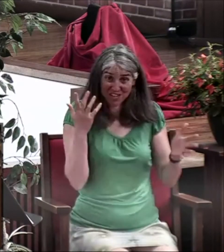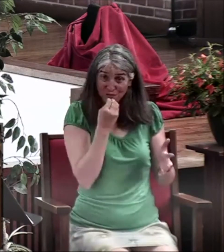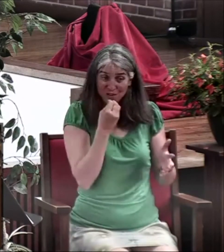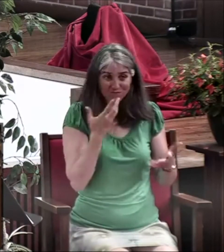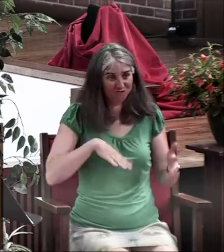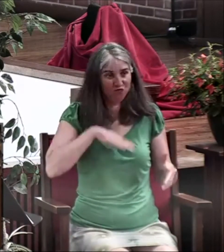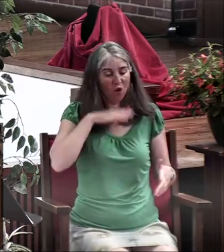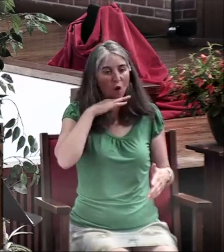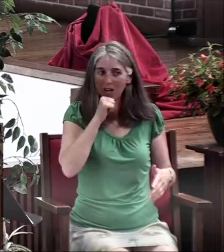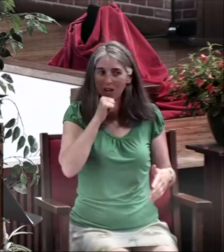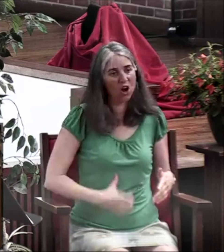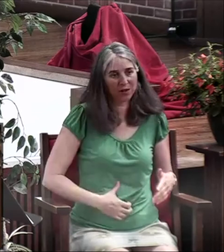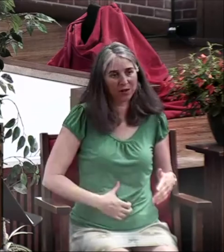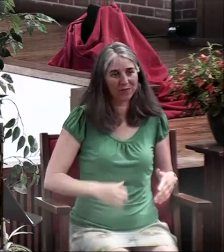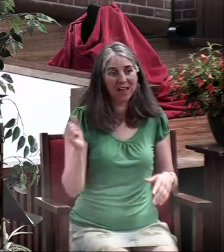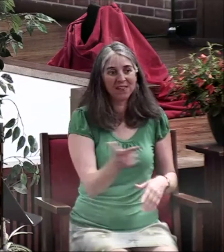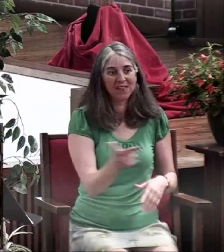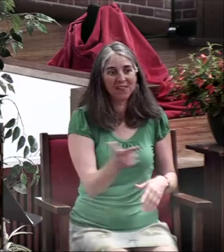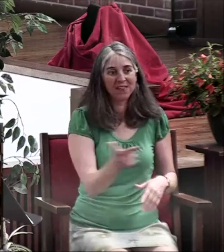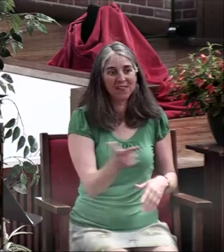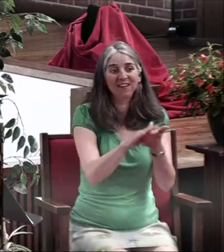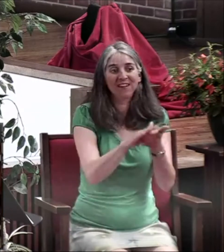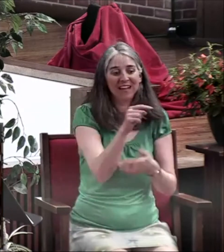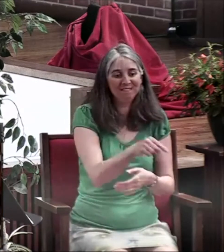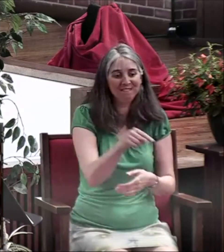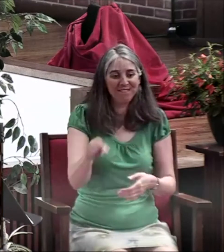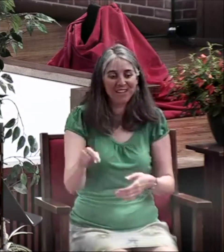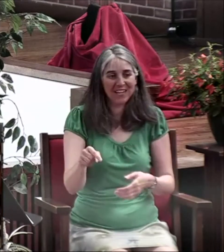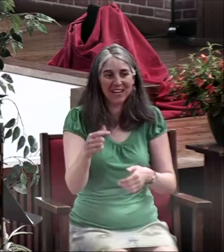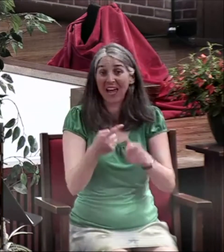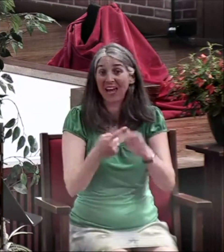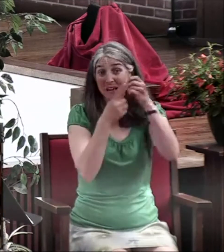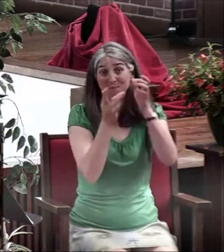There are, everybody's got clean feet except for one person. His name is Jesus.